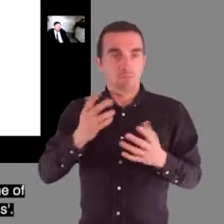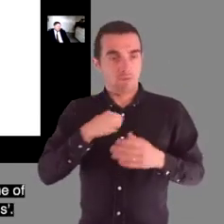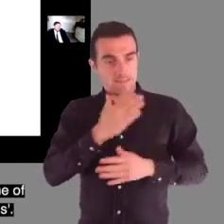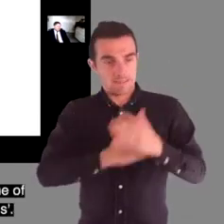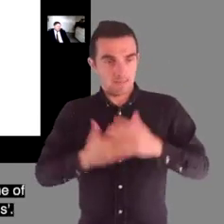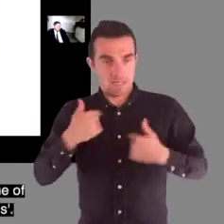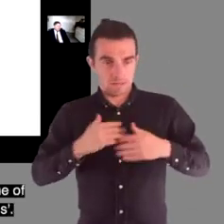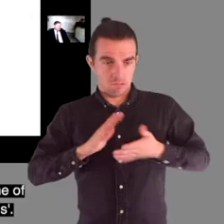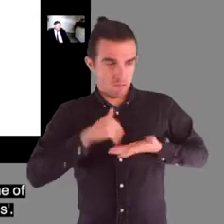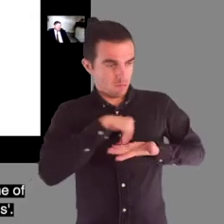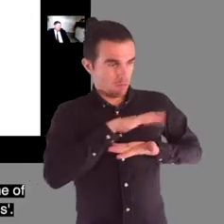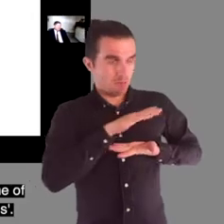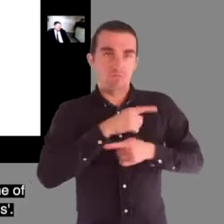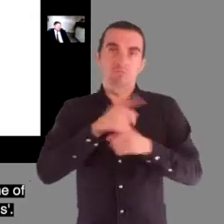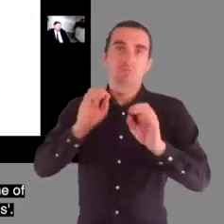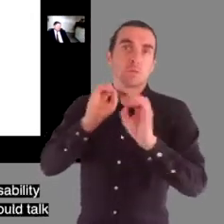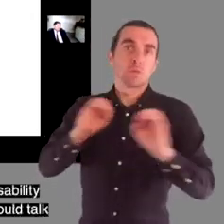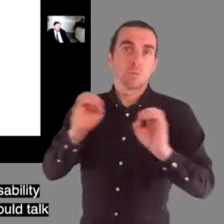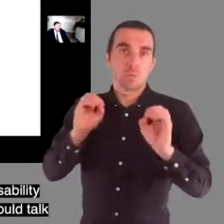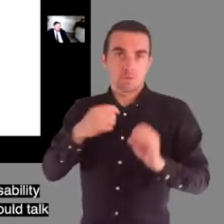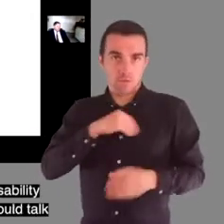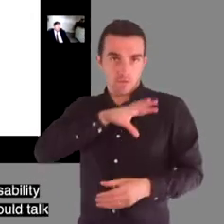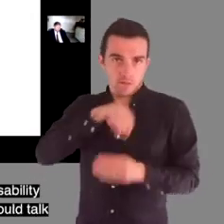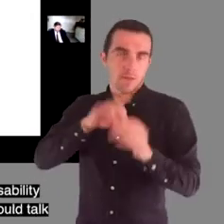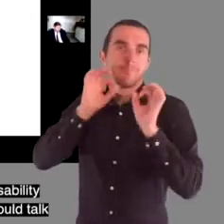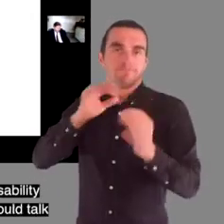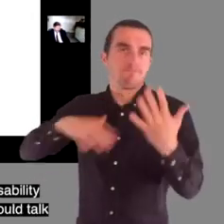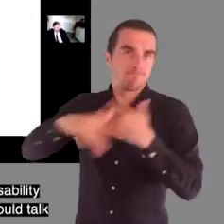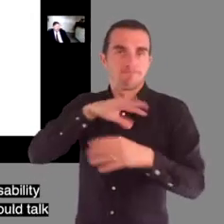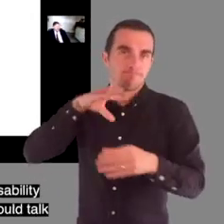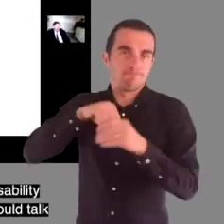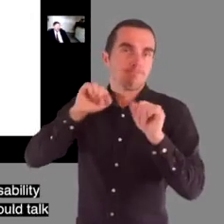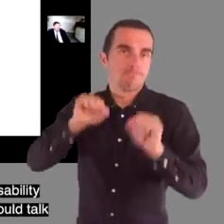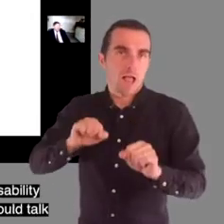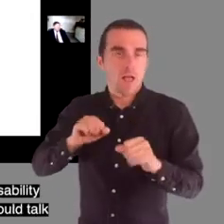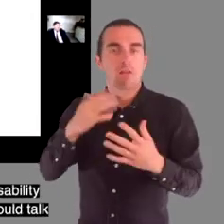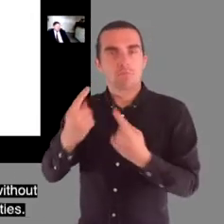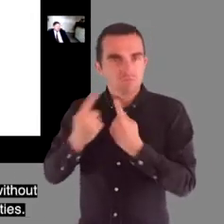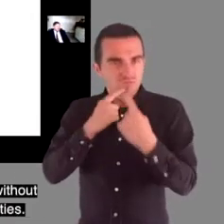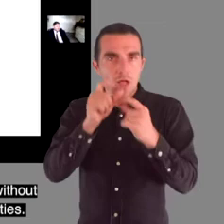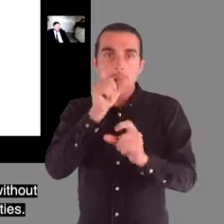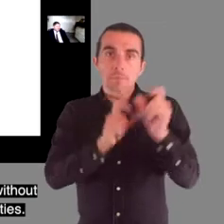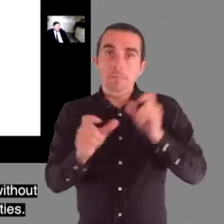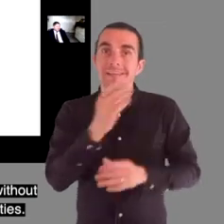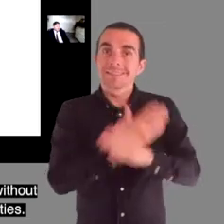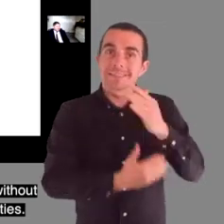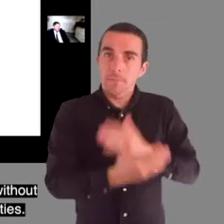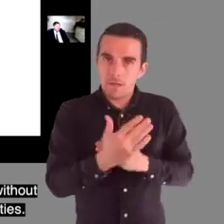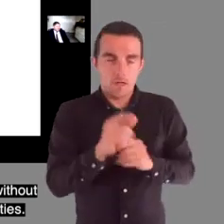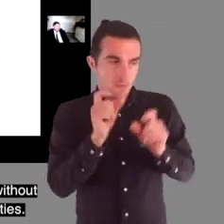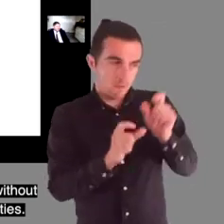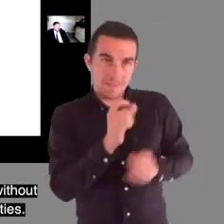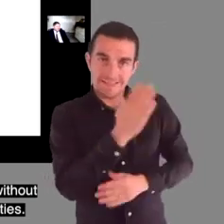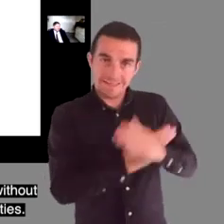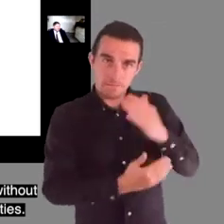of nothing about us without us. The goal of the international disability rights movement that no one should talk about people with disabilities